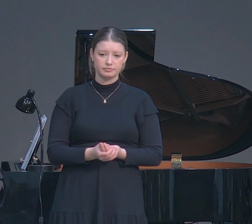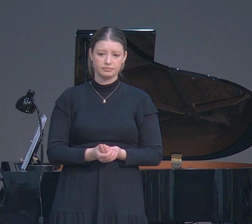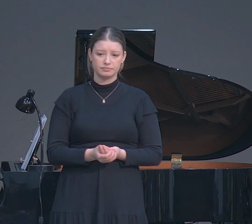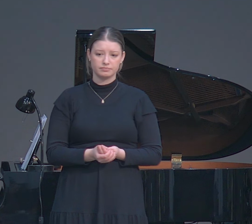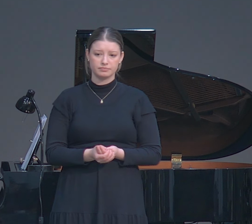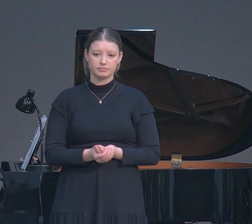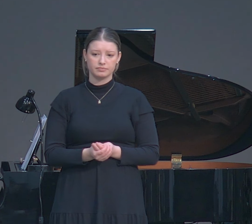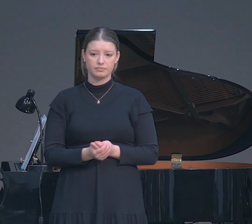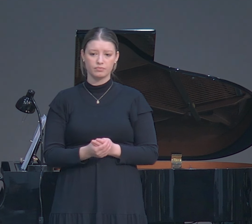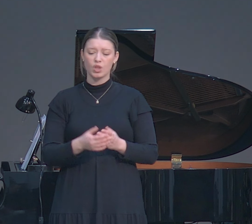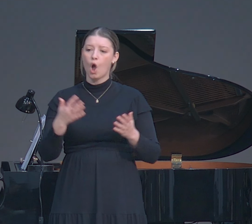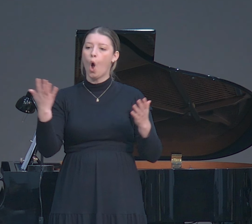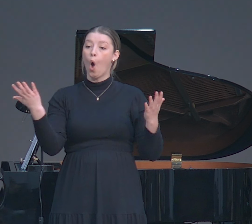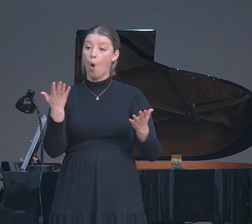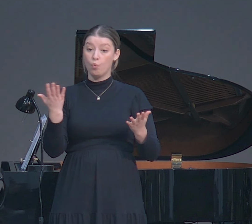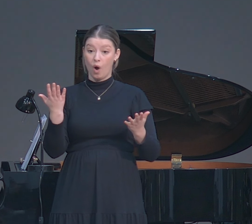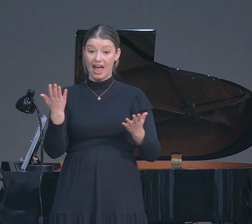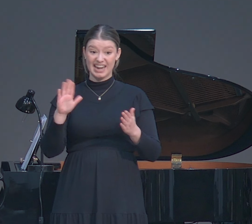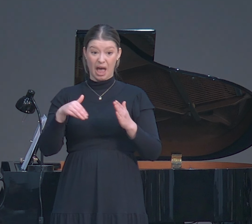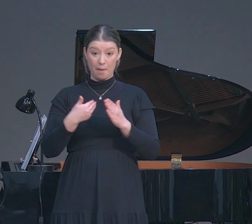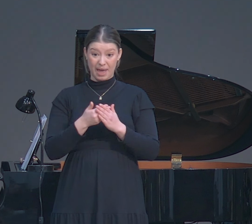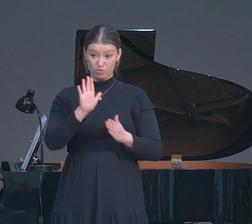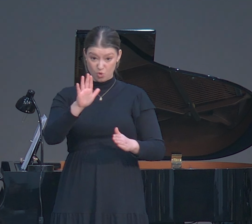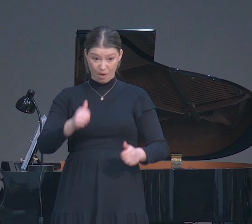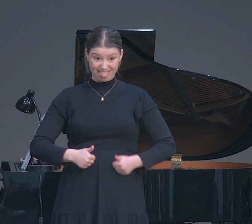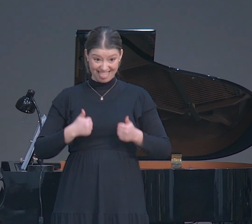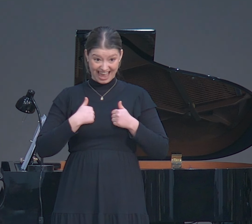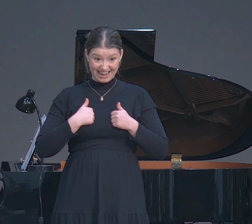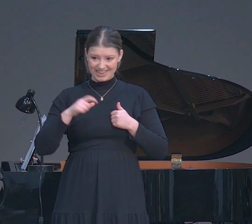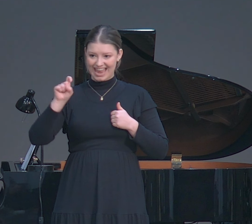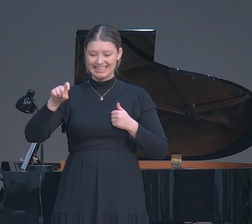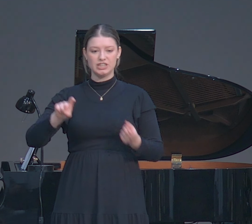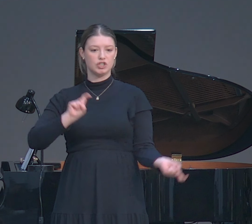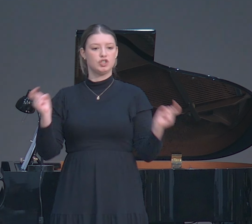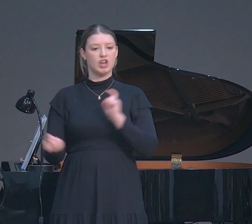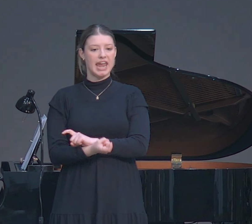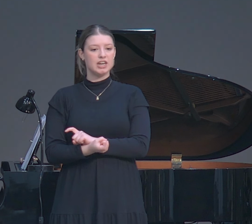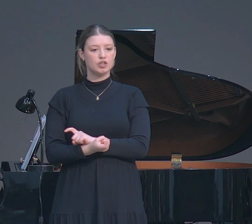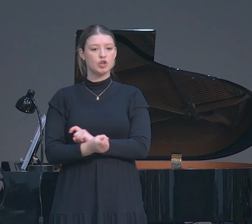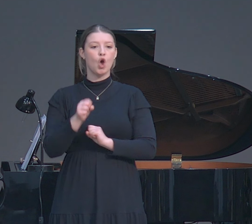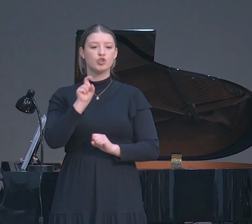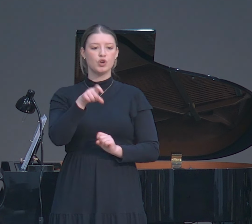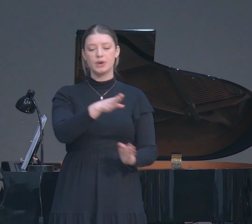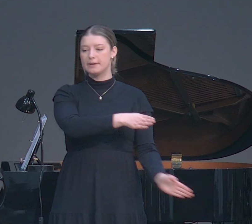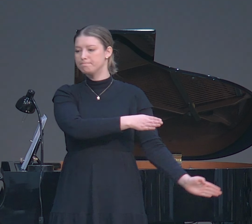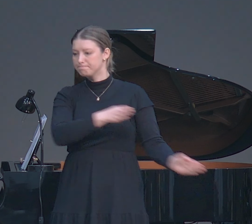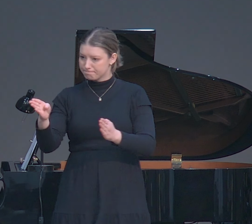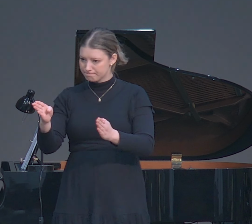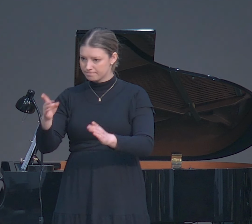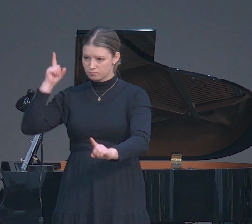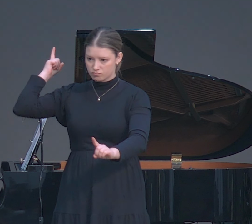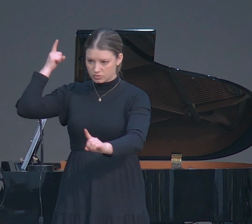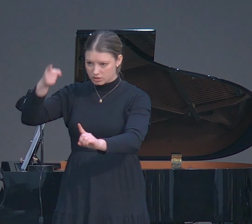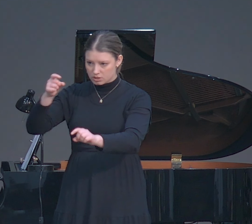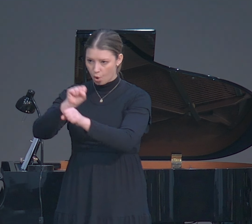What needs to change in your life to get you back on the